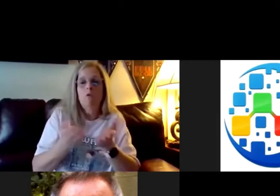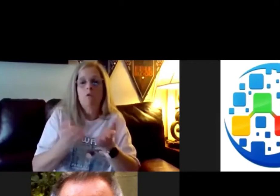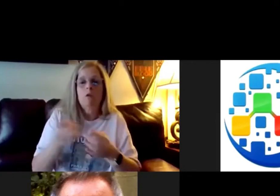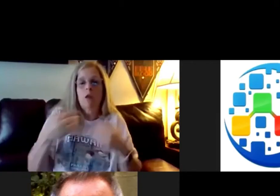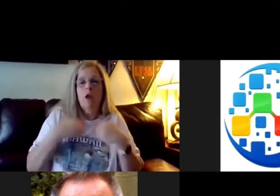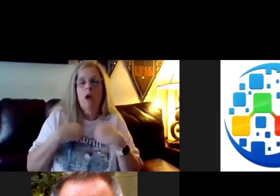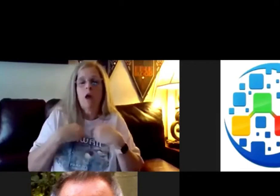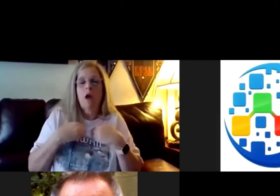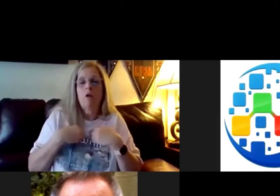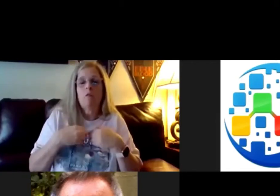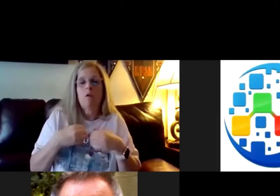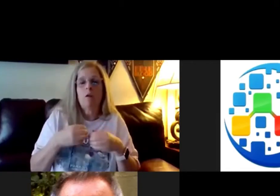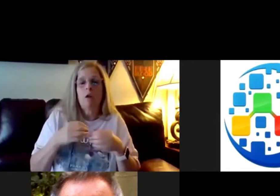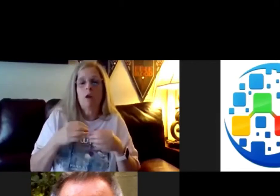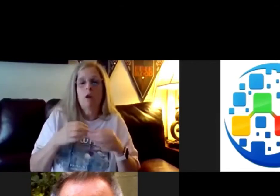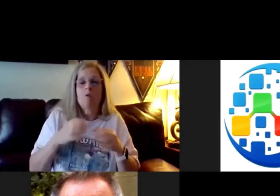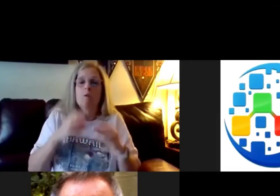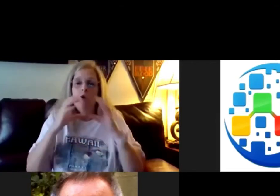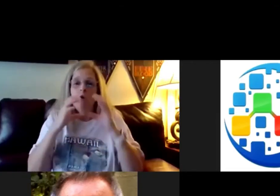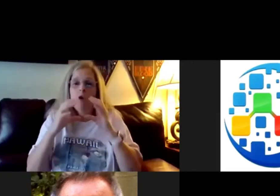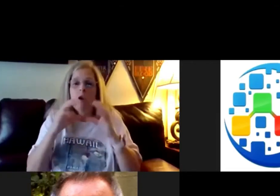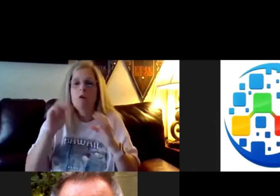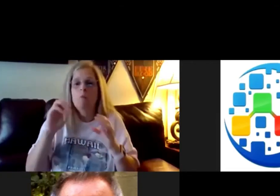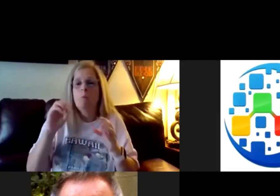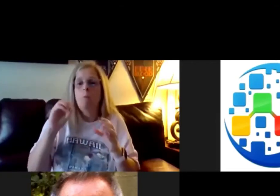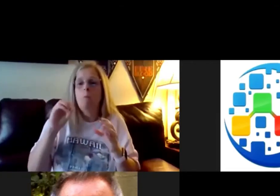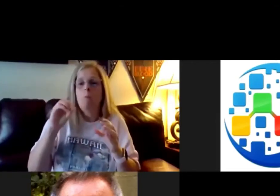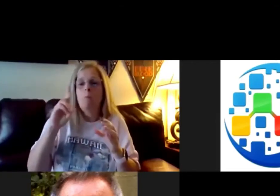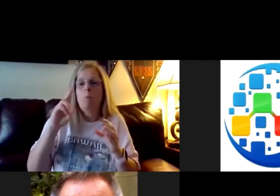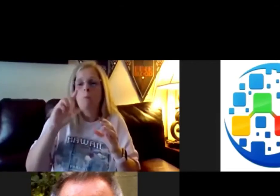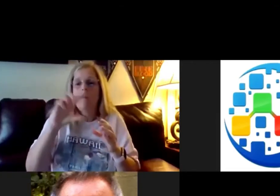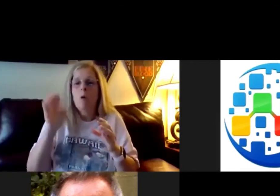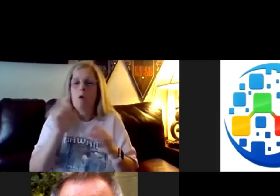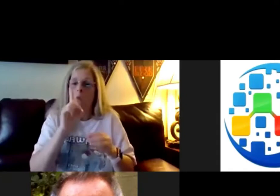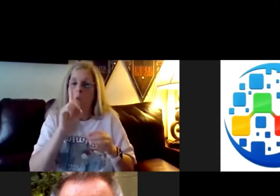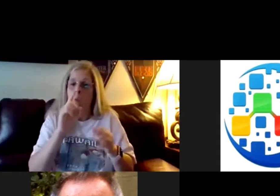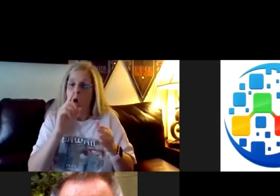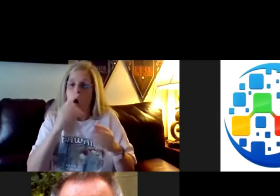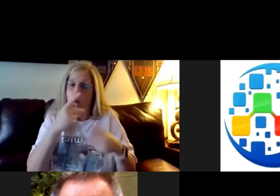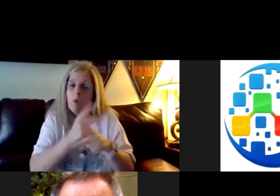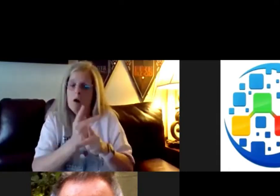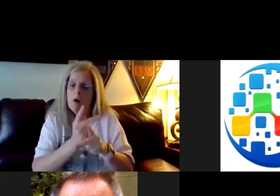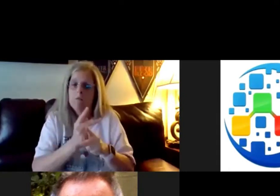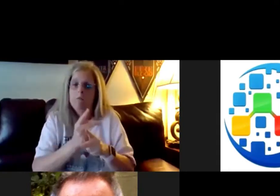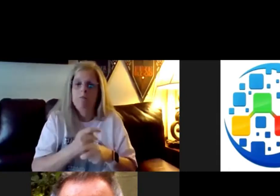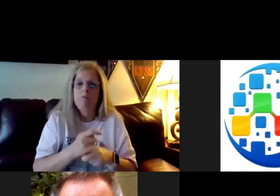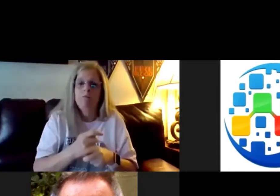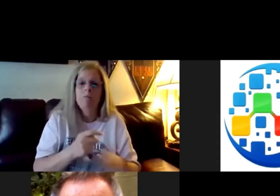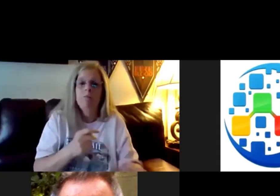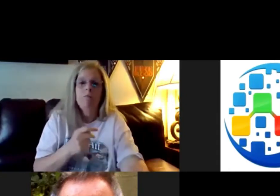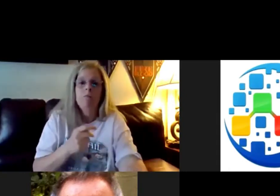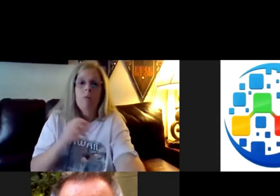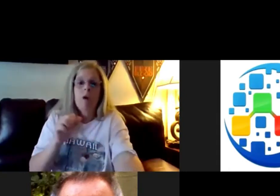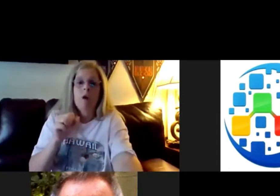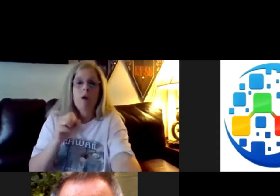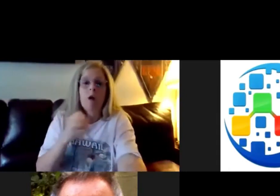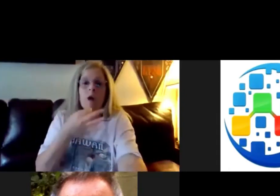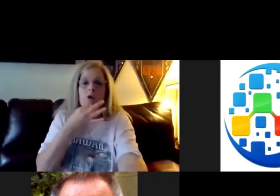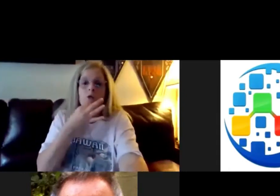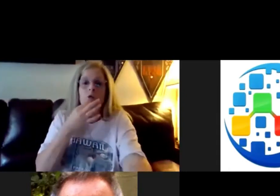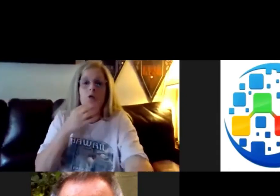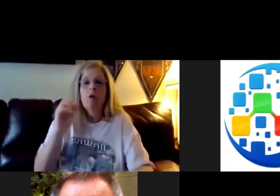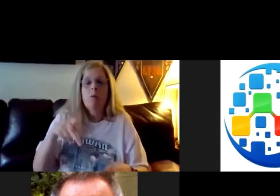comes from the communication module. And this is just one product. I believe as soon as Onpassive launches to the